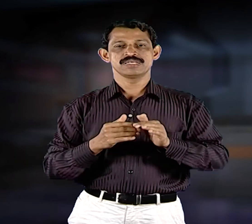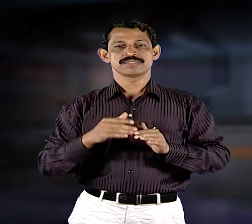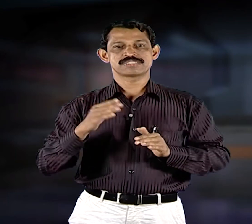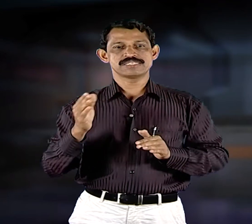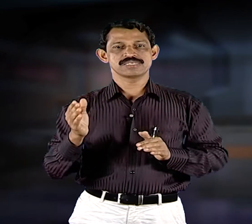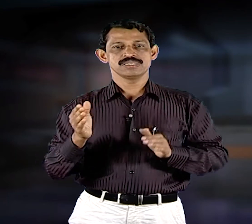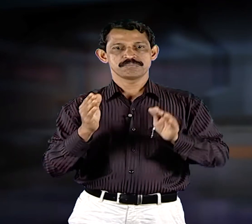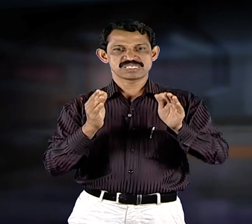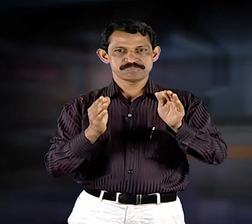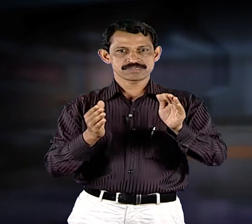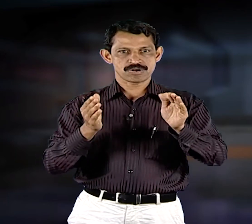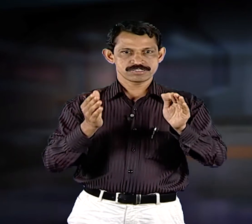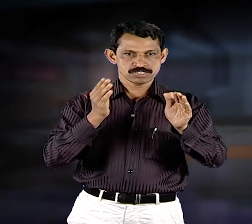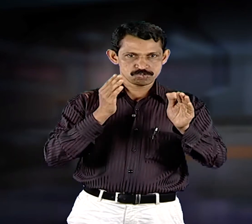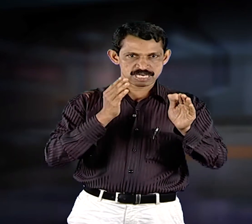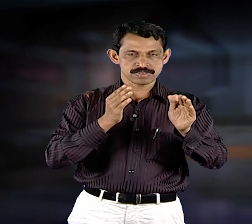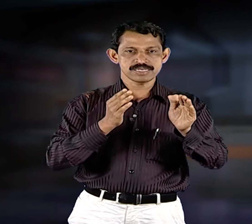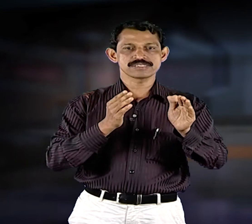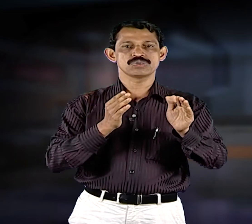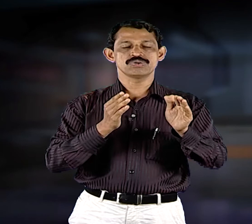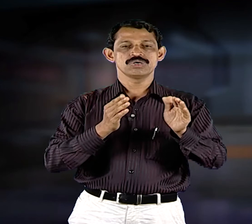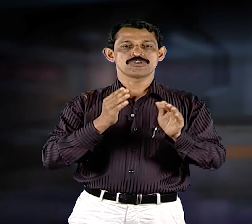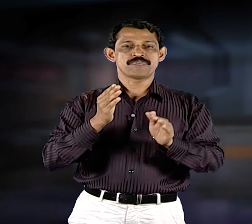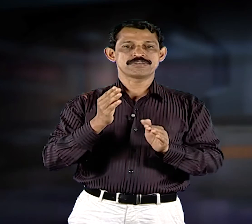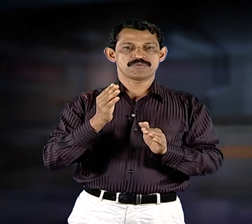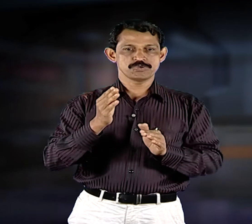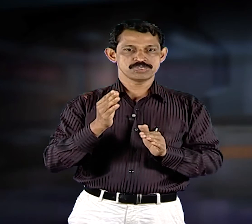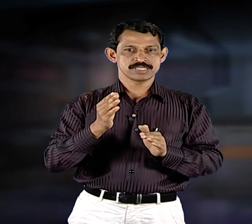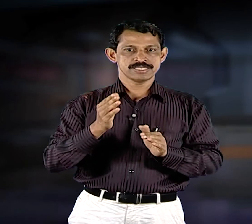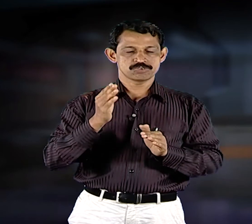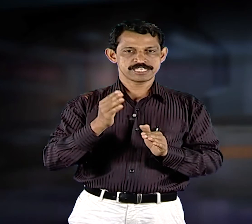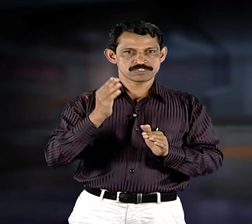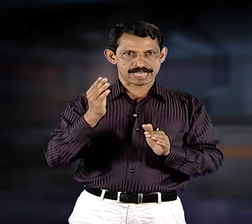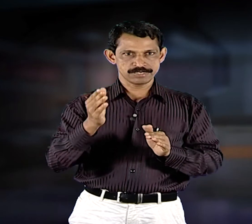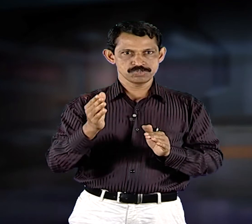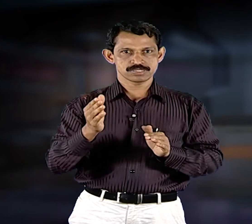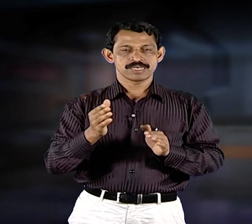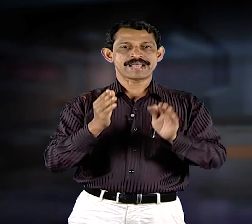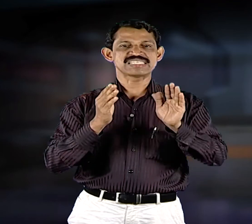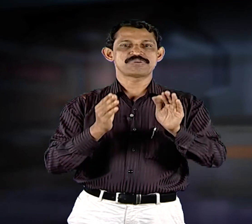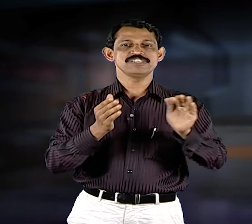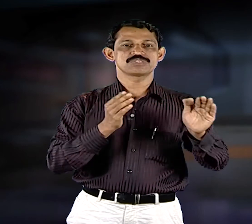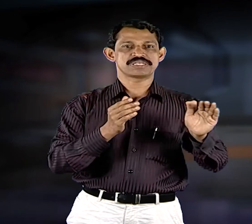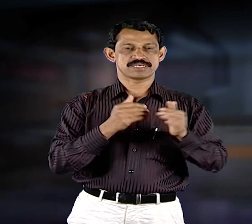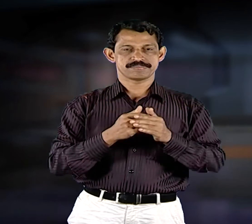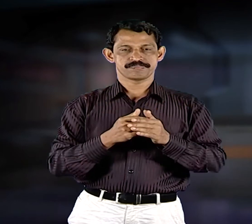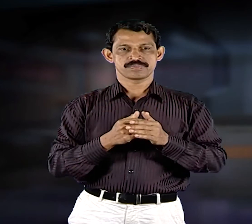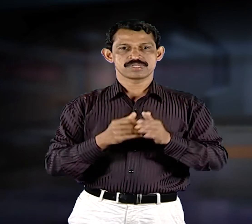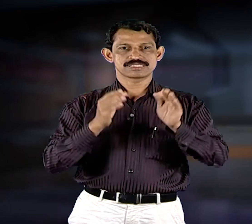the teacher must be conscious to never let go of an opportunity to teach values as per the situation. The chance